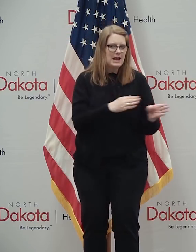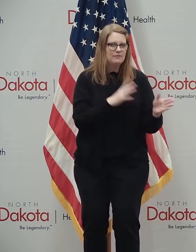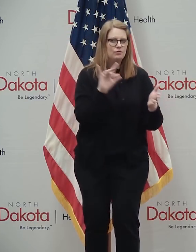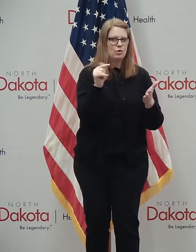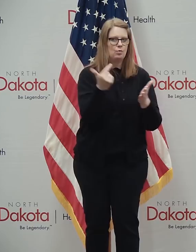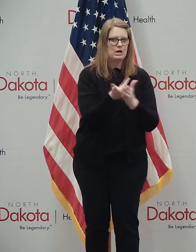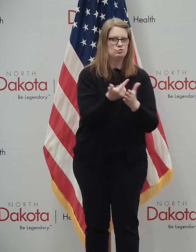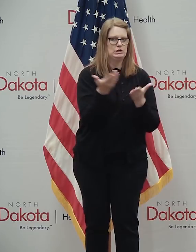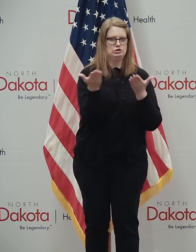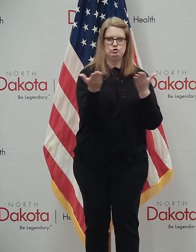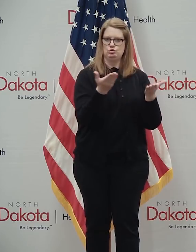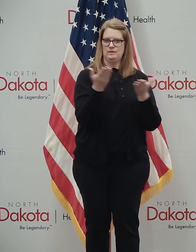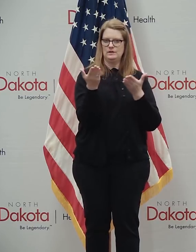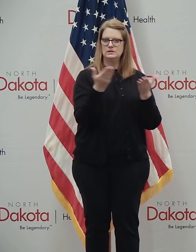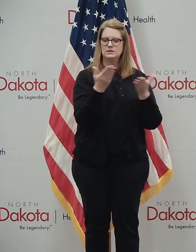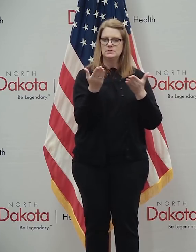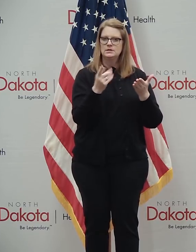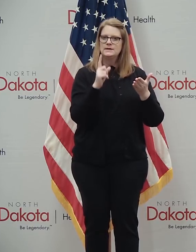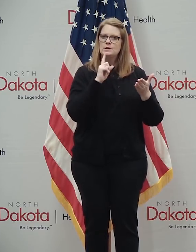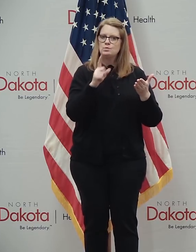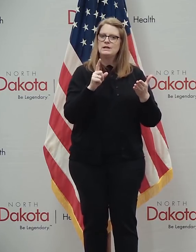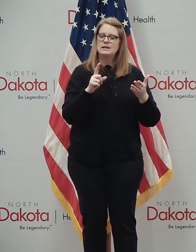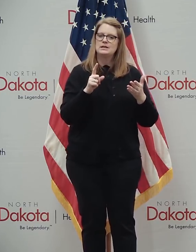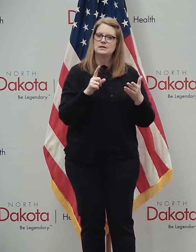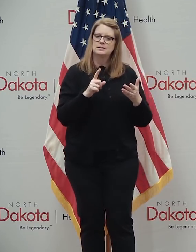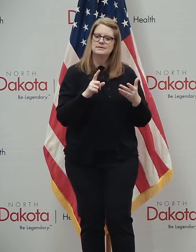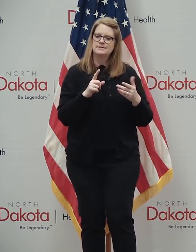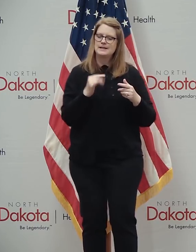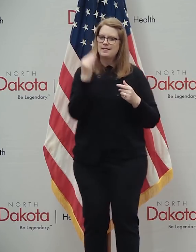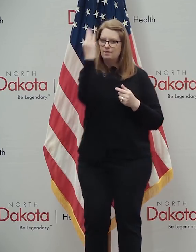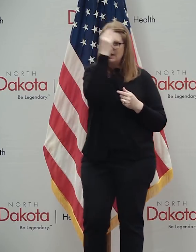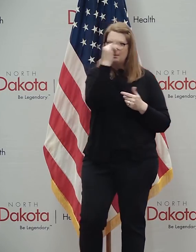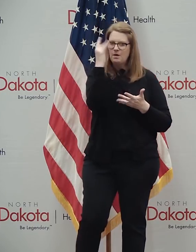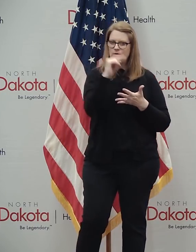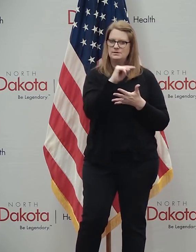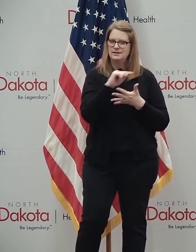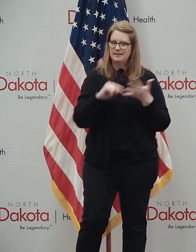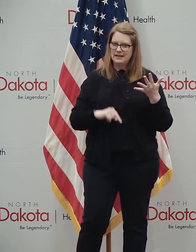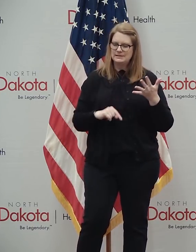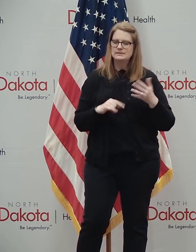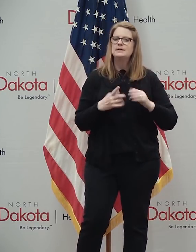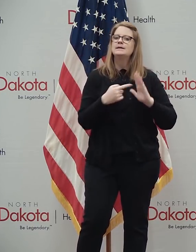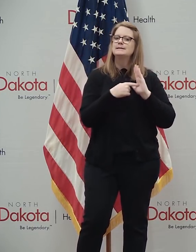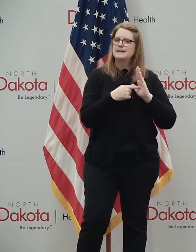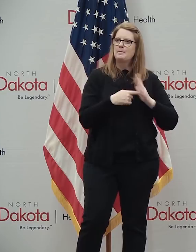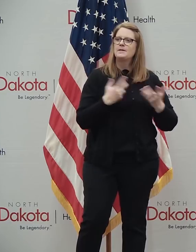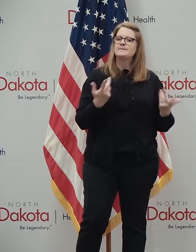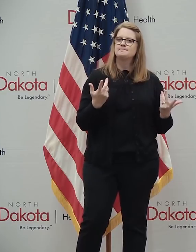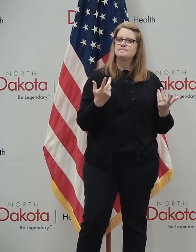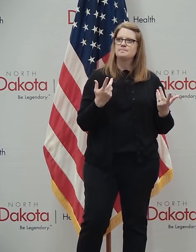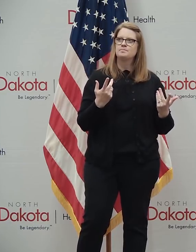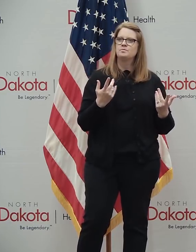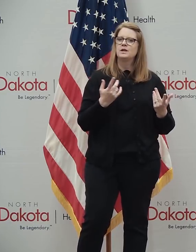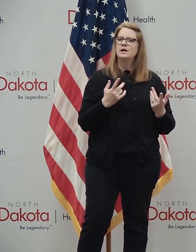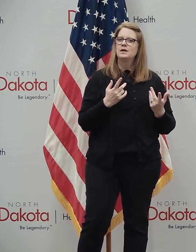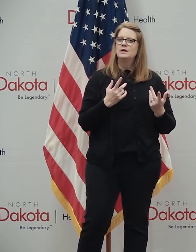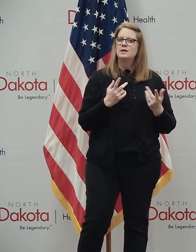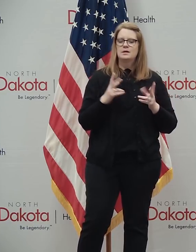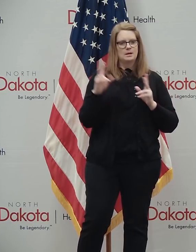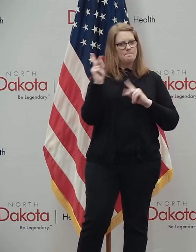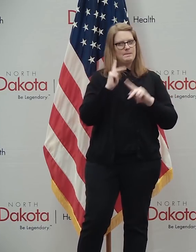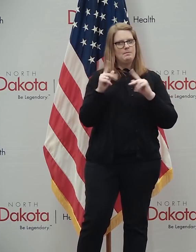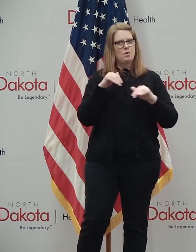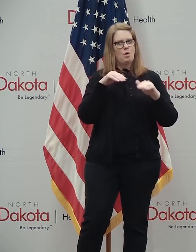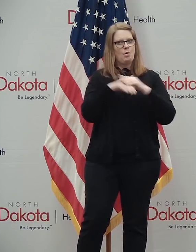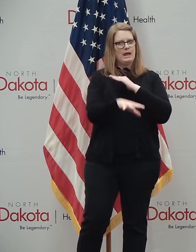ceremony with some preliminary items to consider. For example, how will your attendees enter and